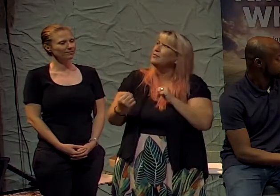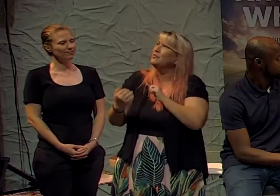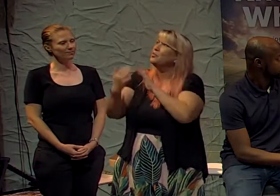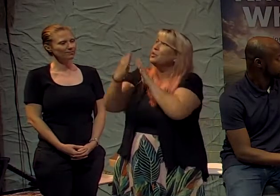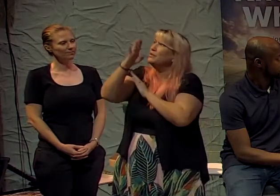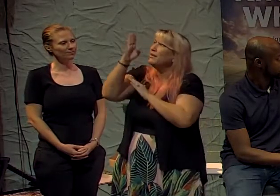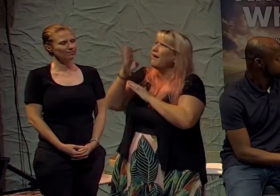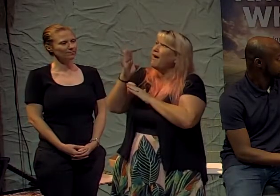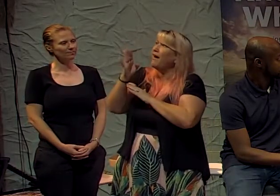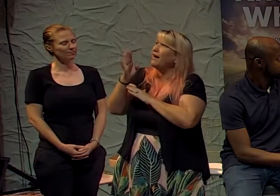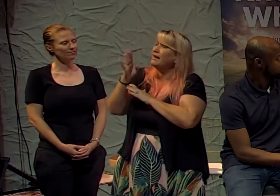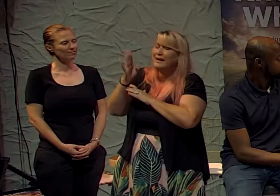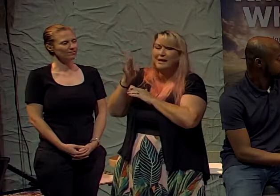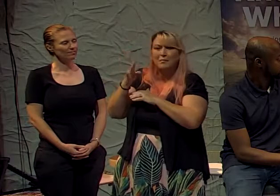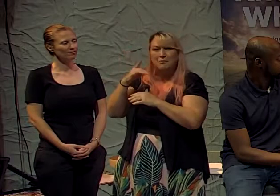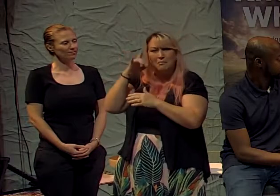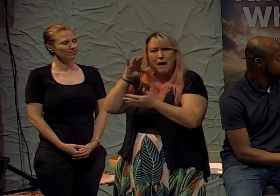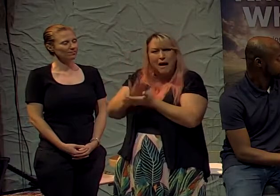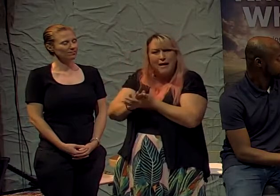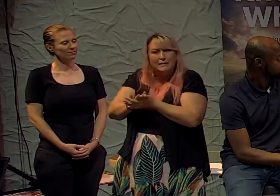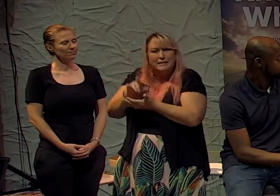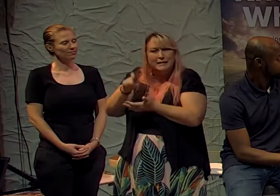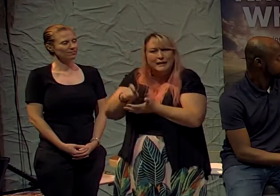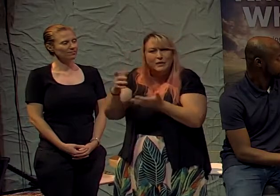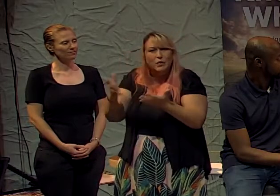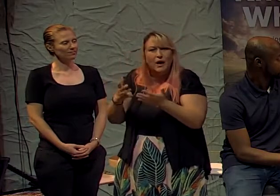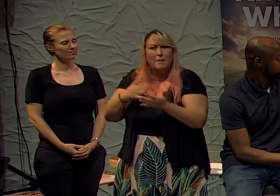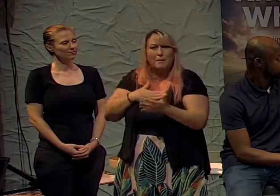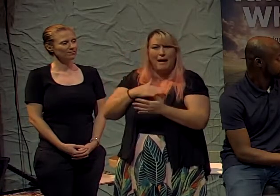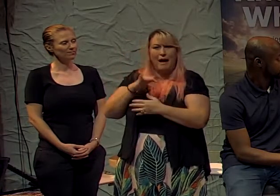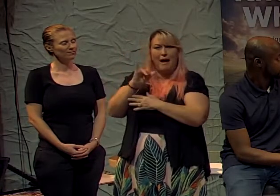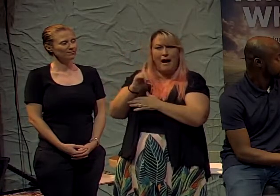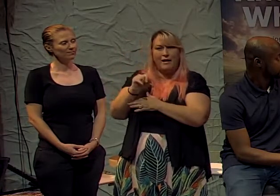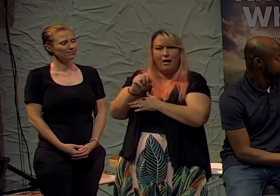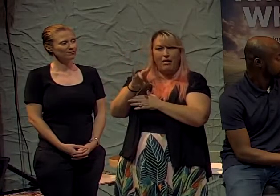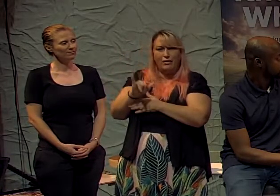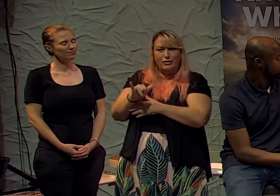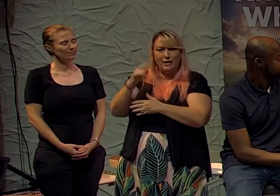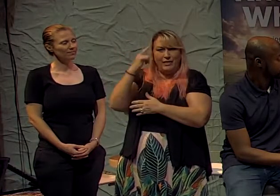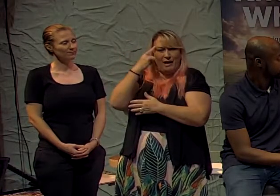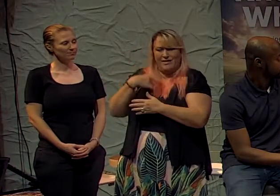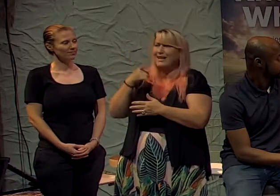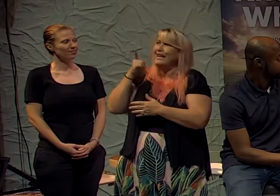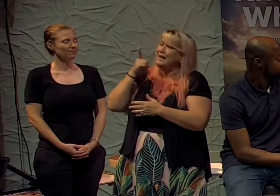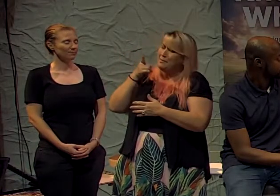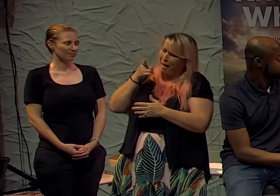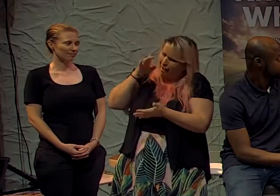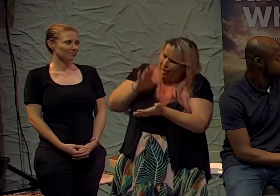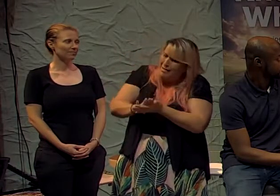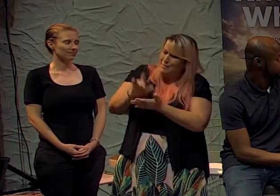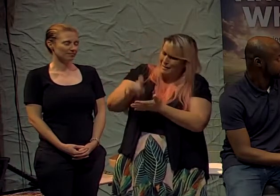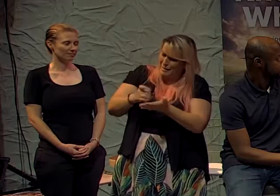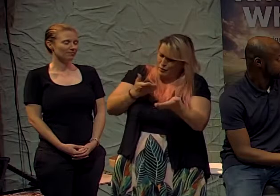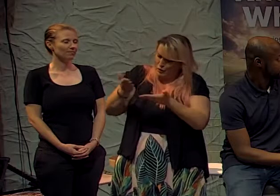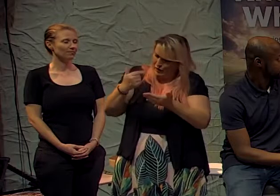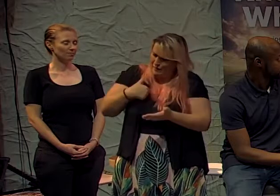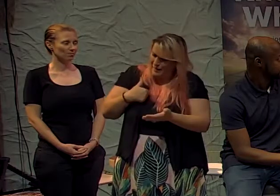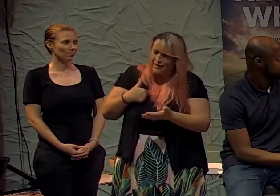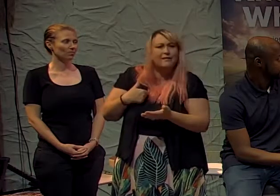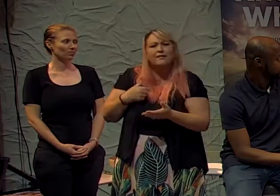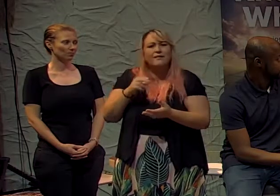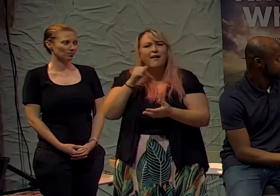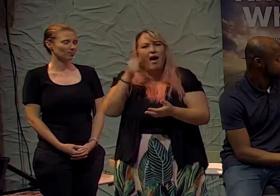he need? My idolatry was making me think he needs to serve me, make me happy, versus what does he need